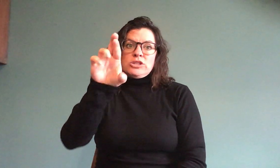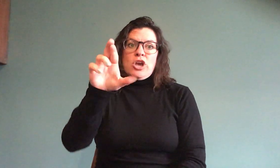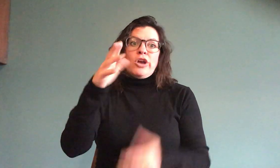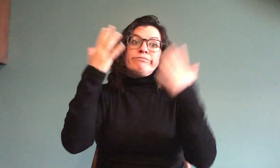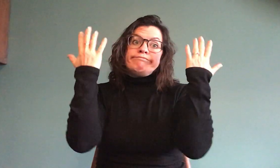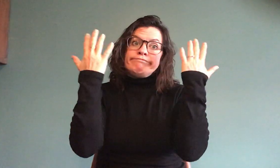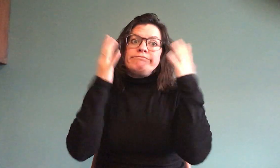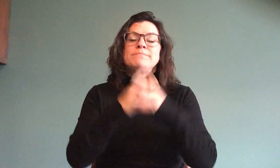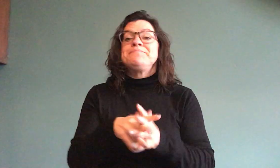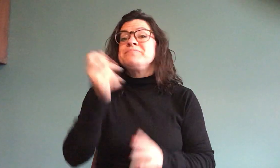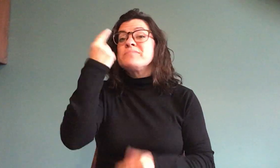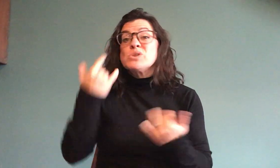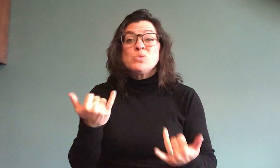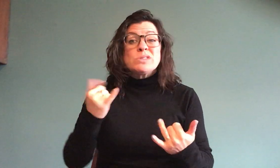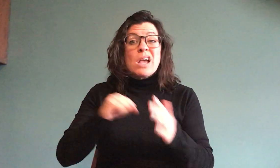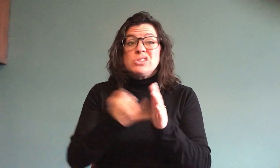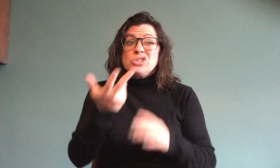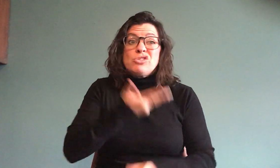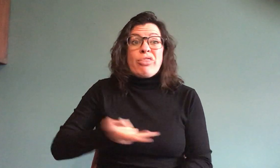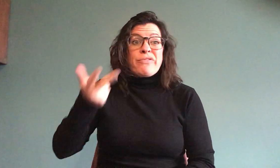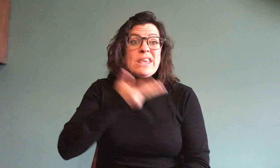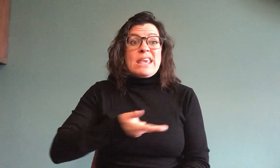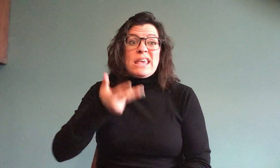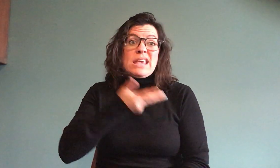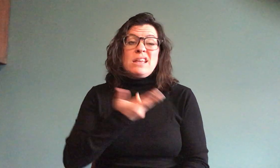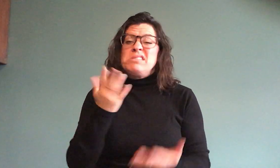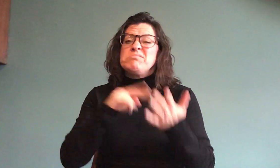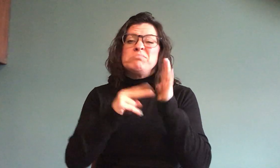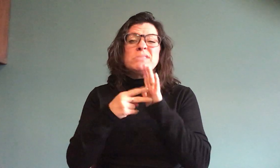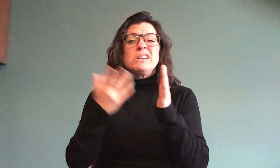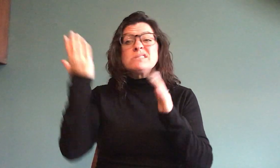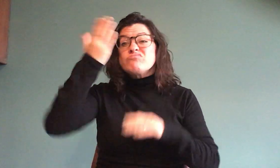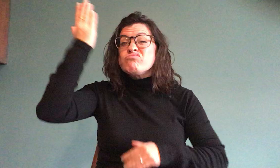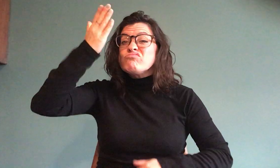make a little over half hour, whatever. What's the matter, Sam?